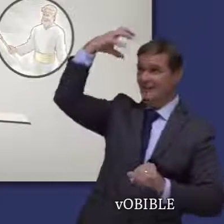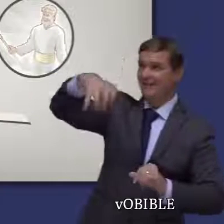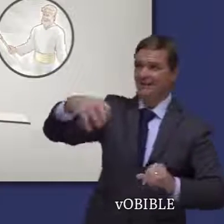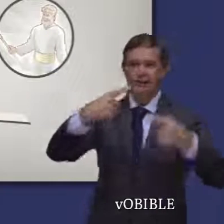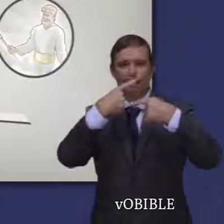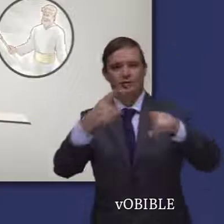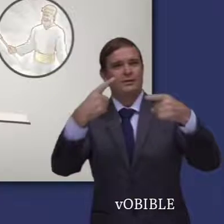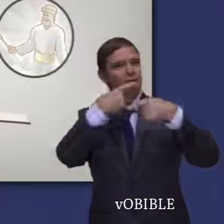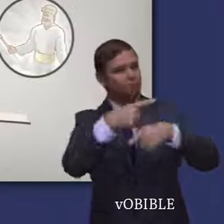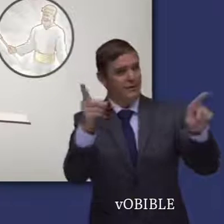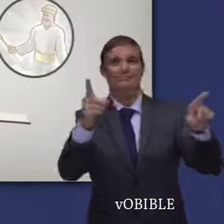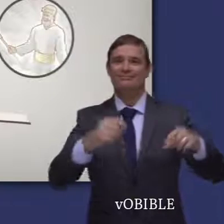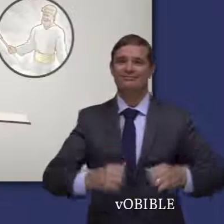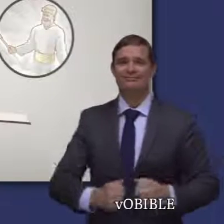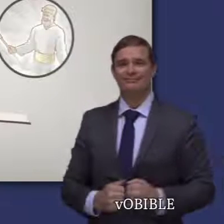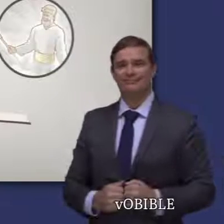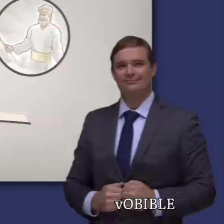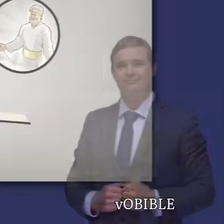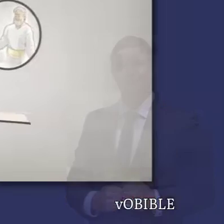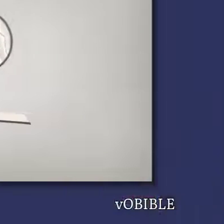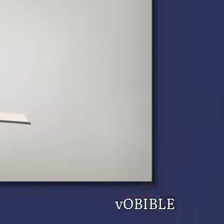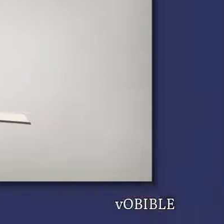in the proclamation of God's kingdom.